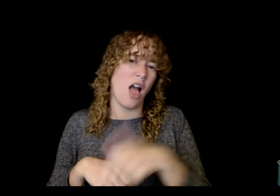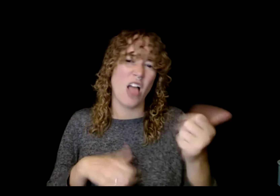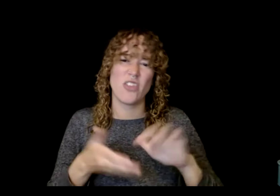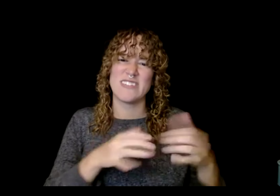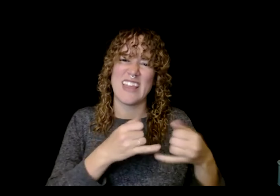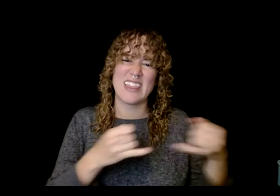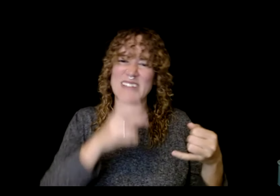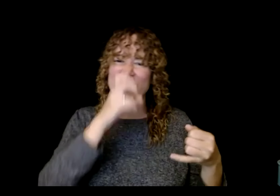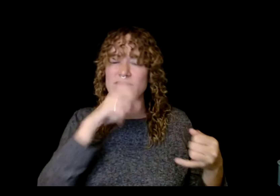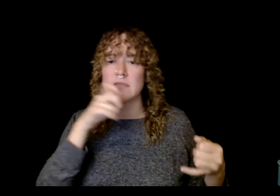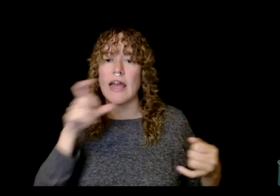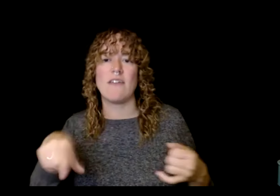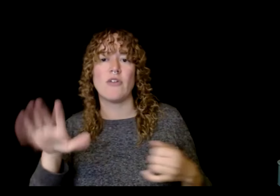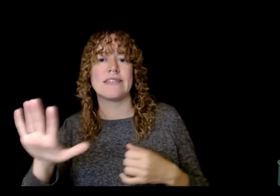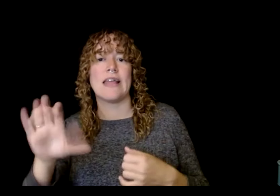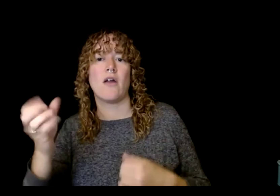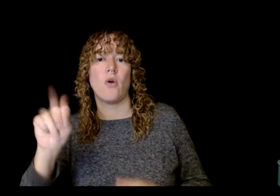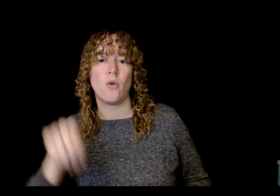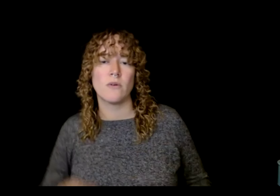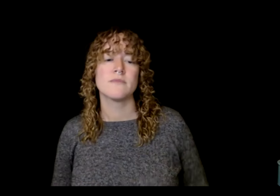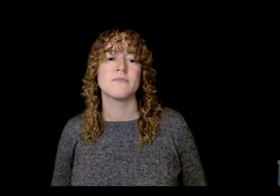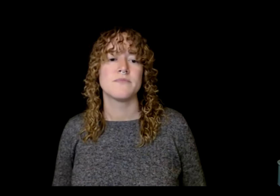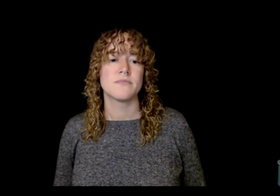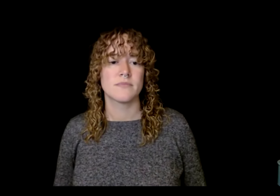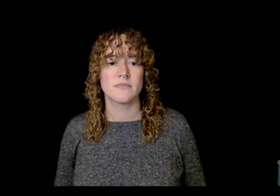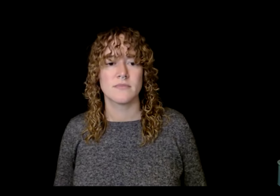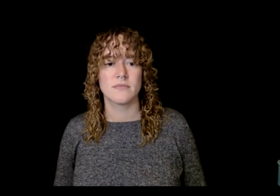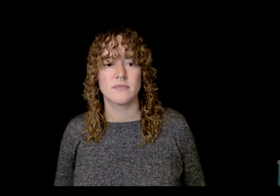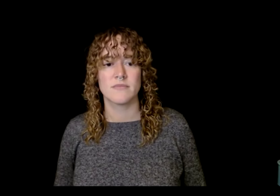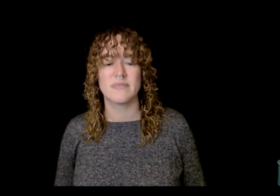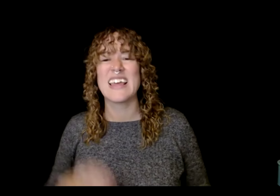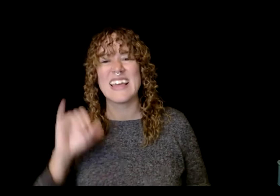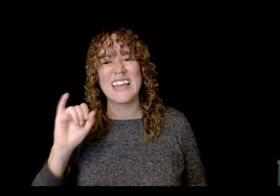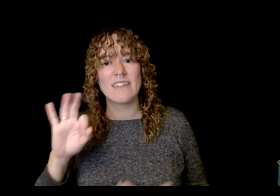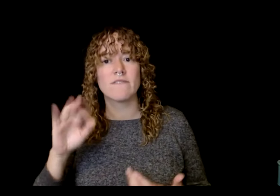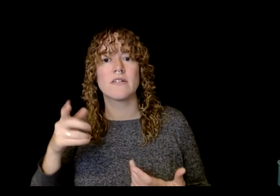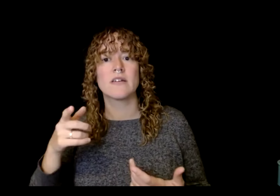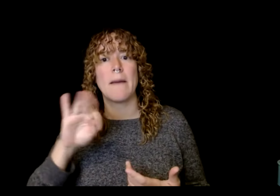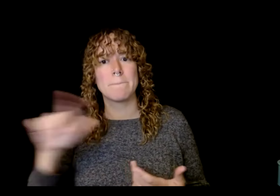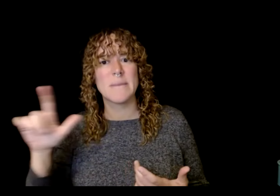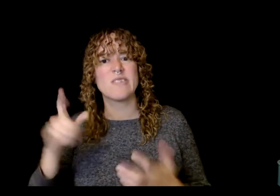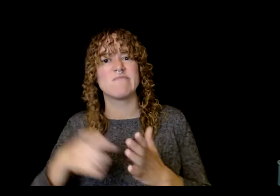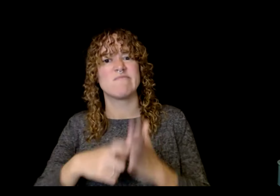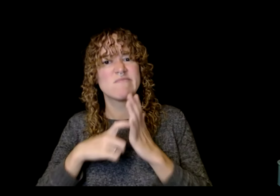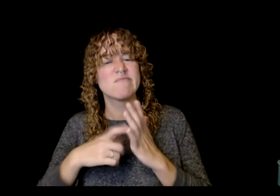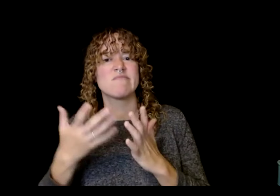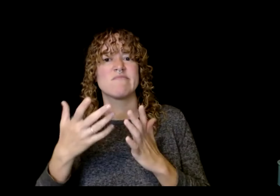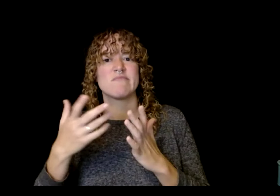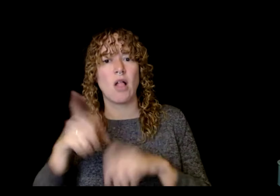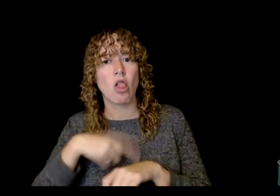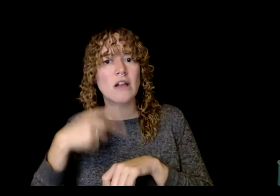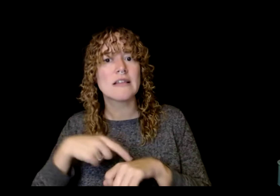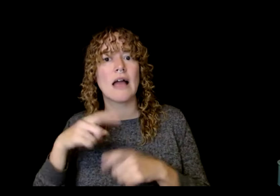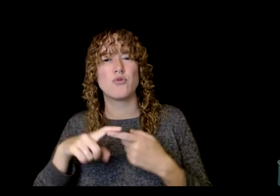we have in other committees. So sometimes if a bill takes a long time to put together or there's still a set